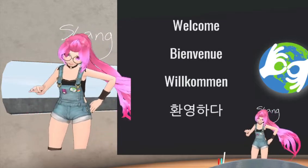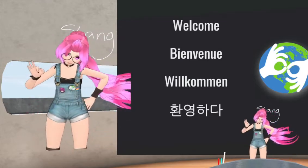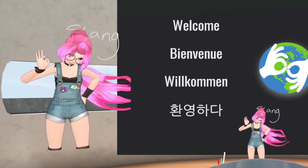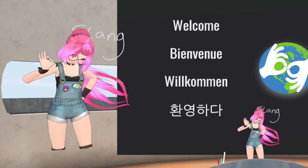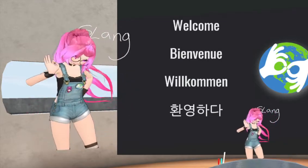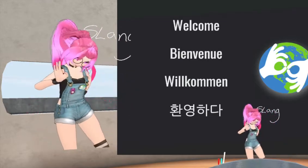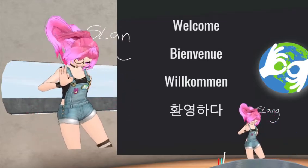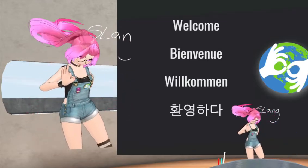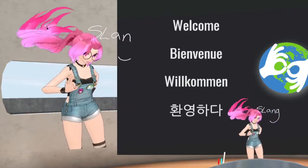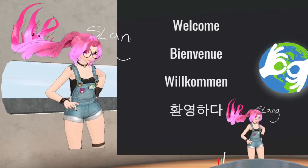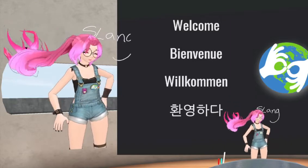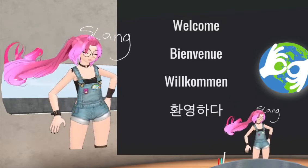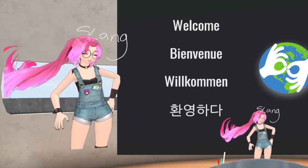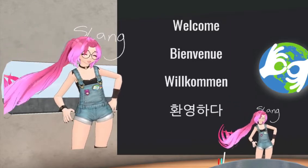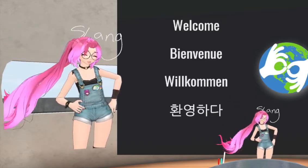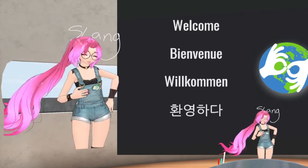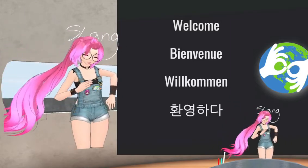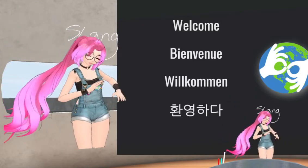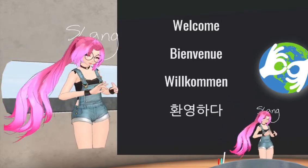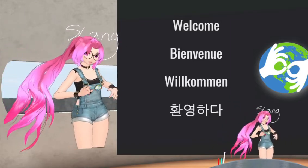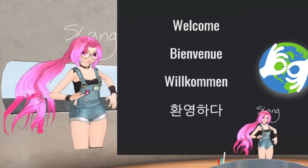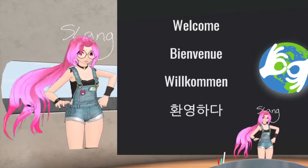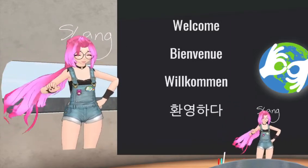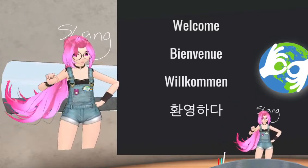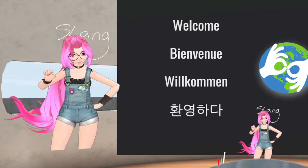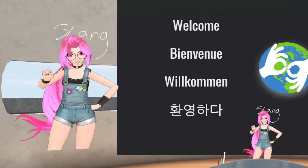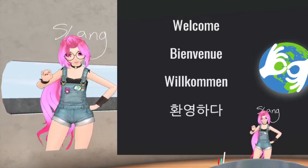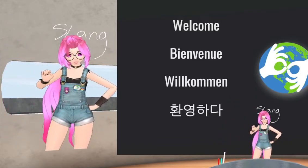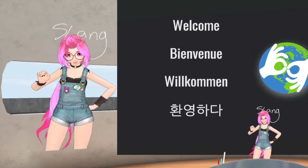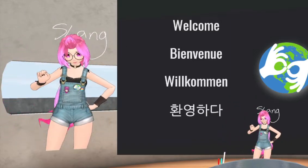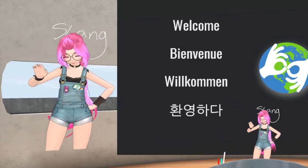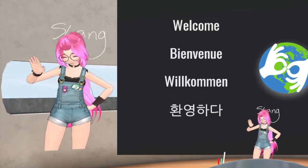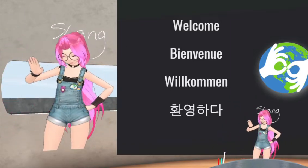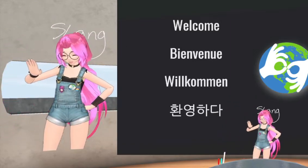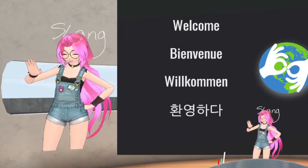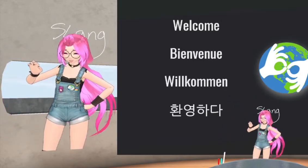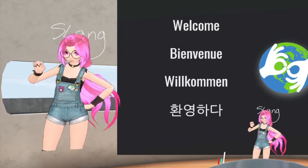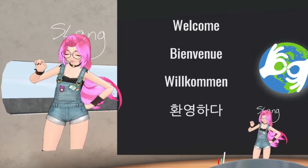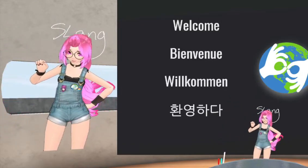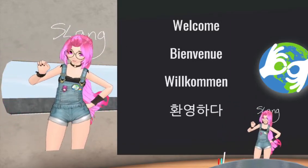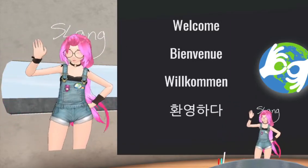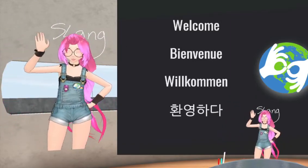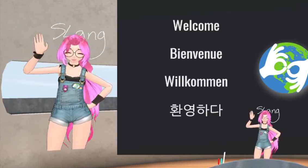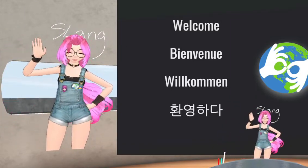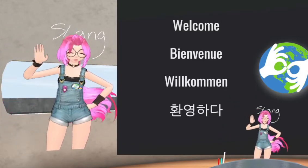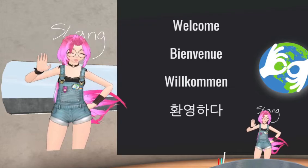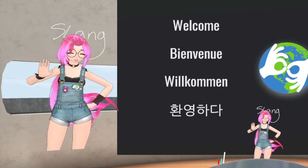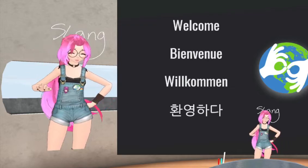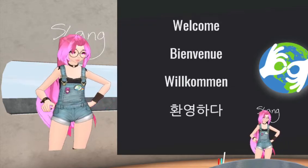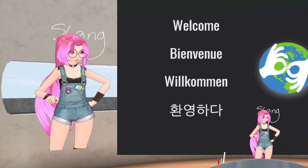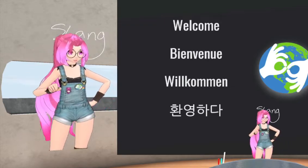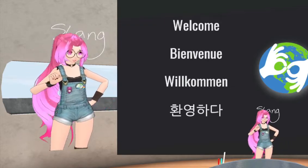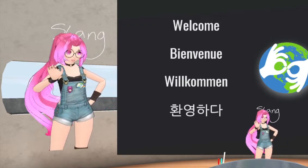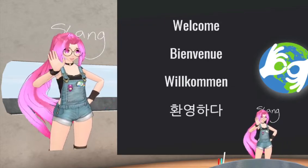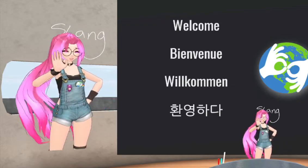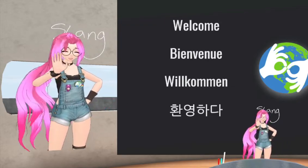know. So how about we play a little game? For those of you who know the answers, I would appreciate it if you keep it to